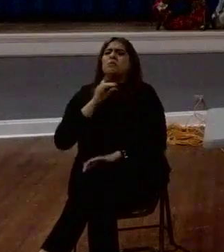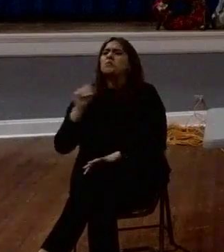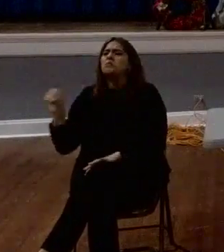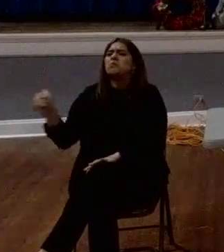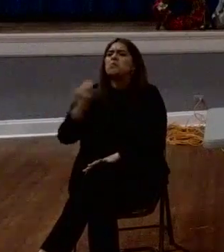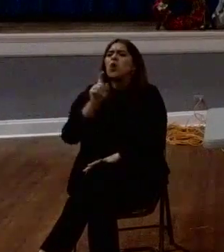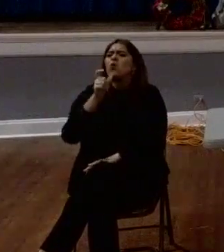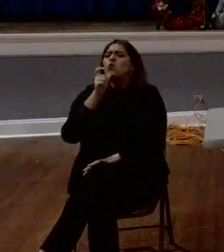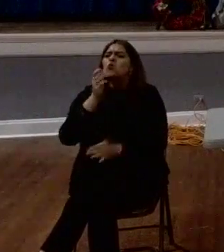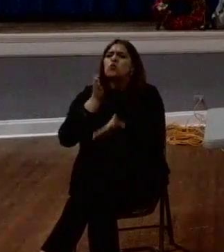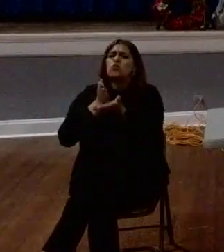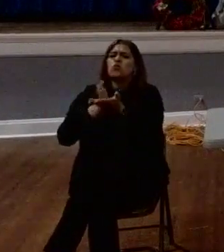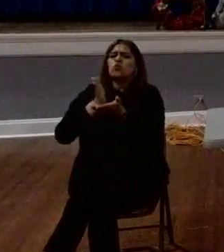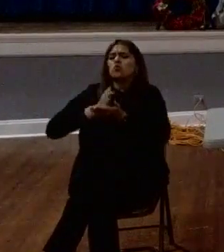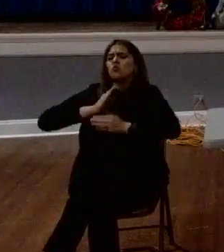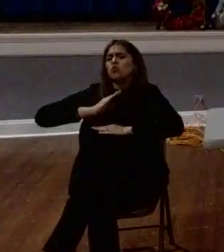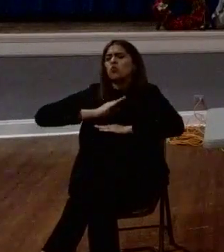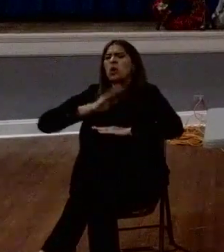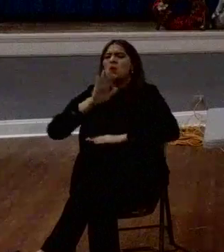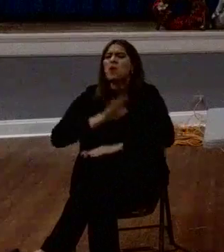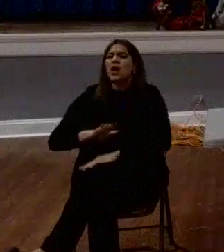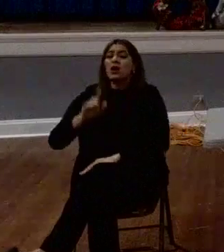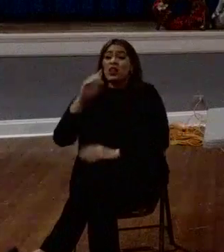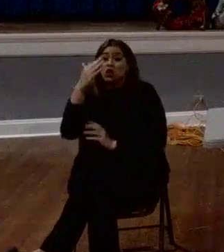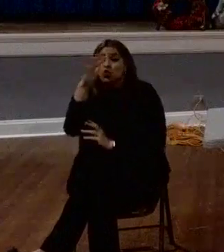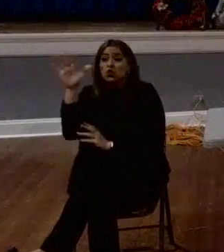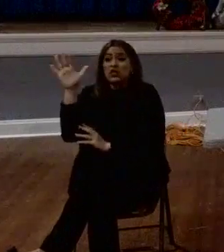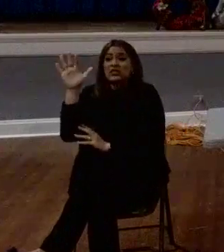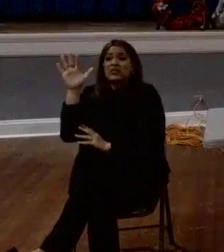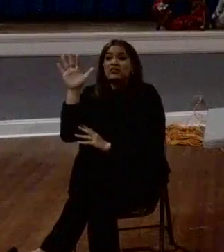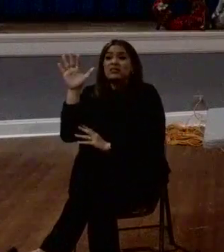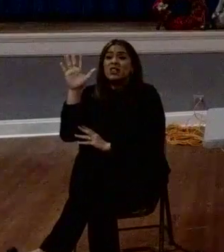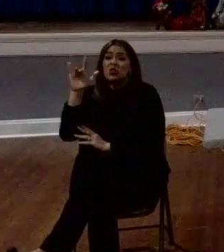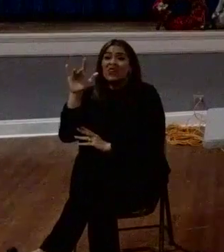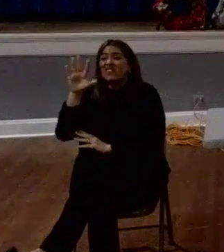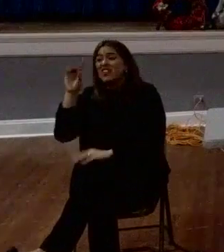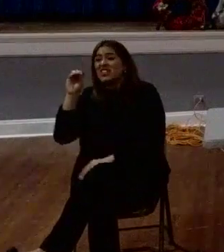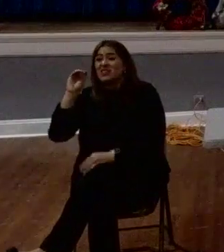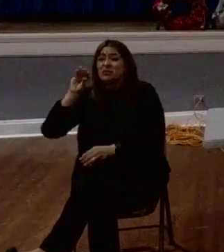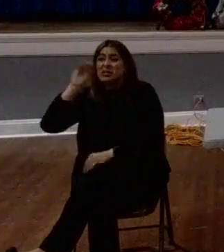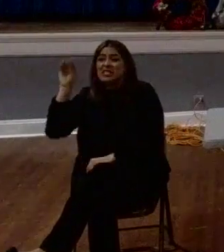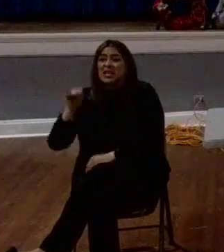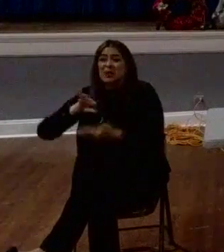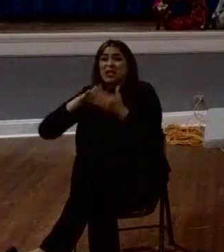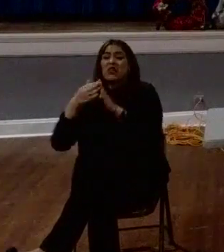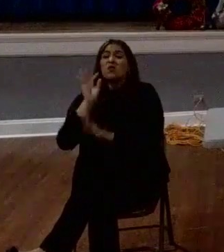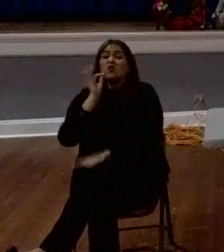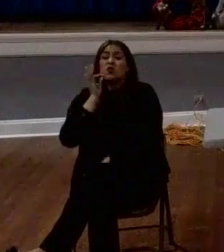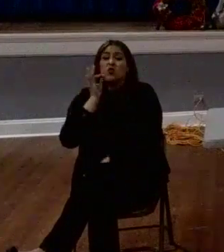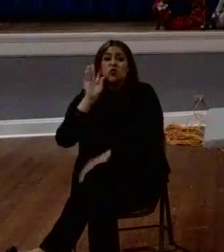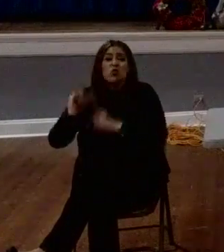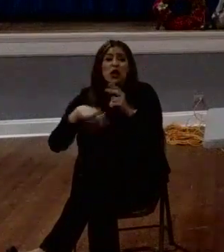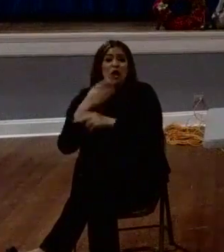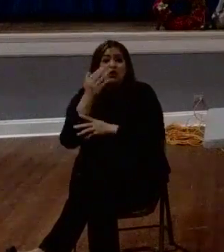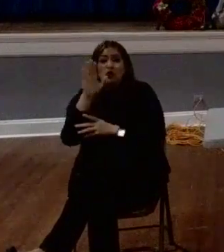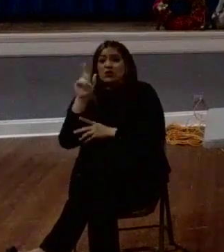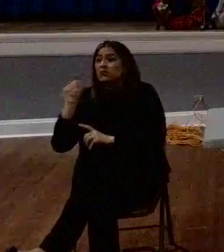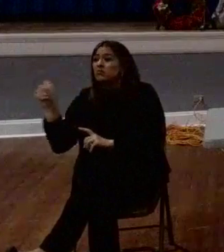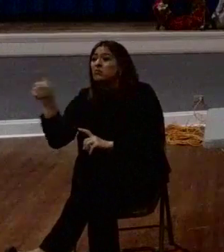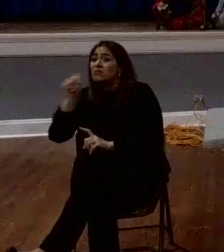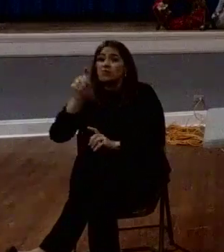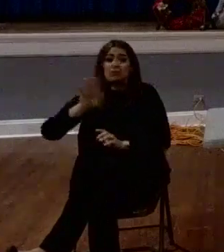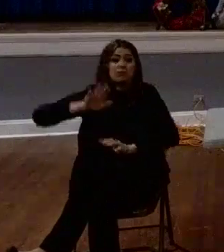okay with 25 to 50% of those trees being fruit trees? Could you raise your hand? Awesome. Okay, that's just all I wanted to check